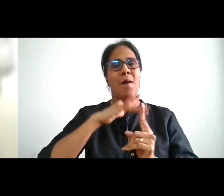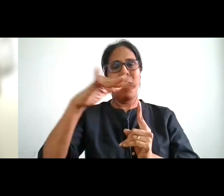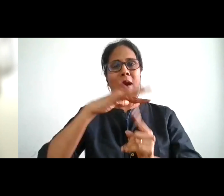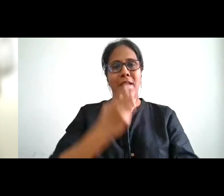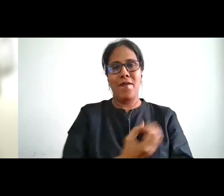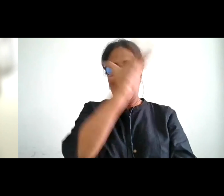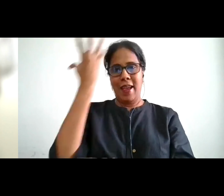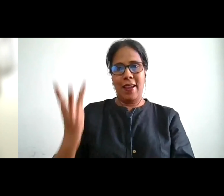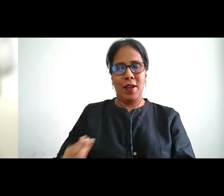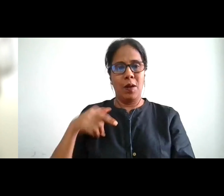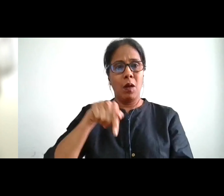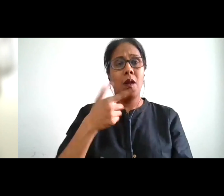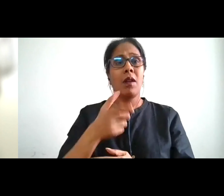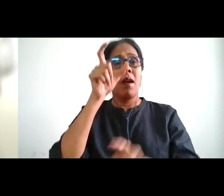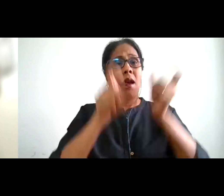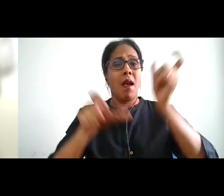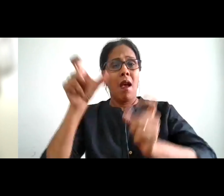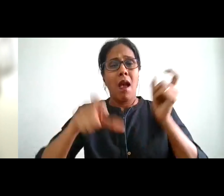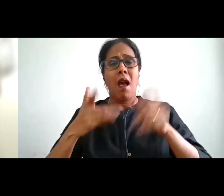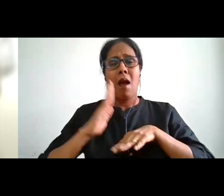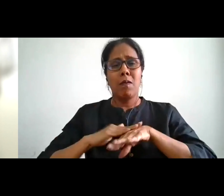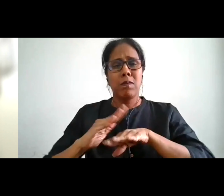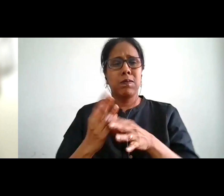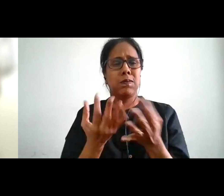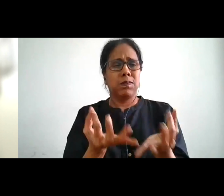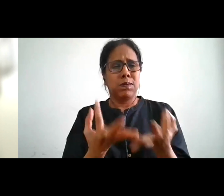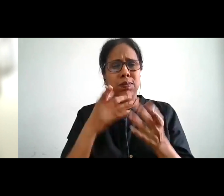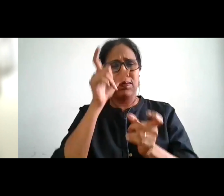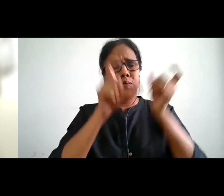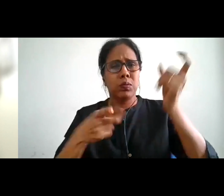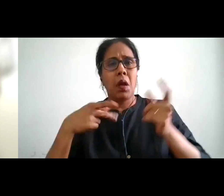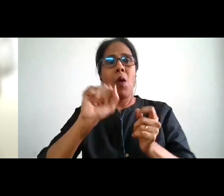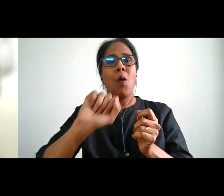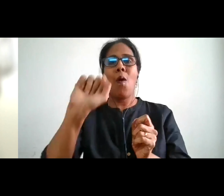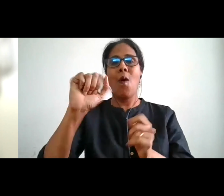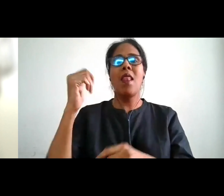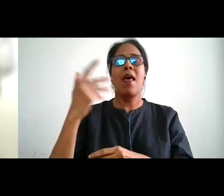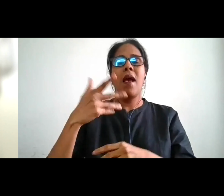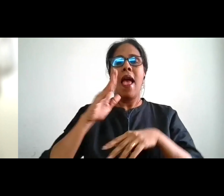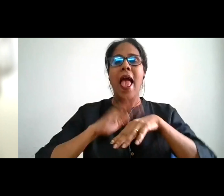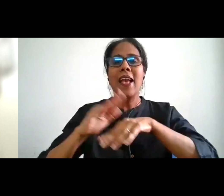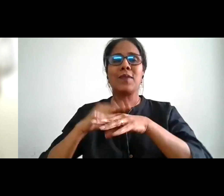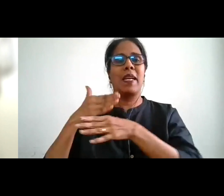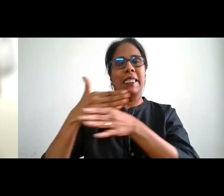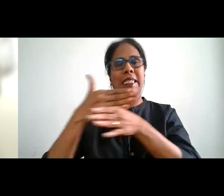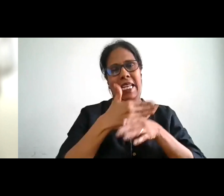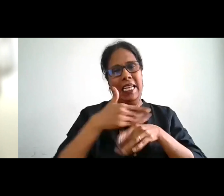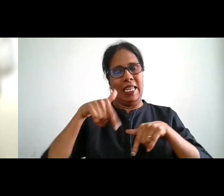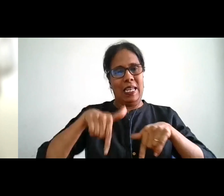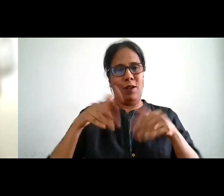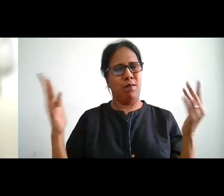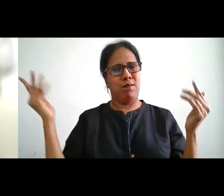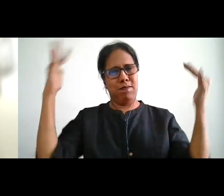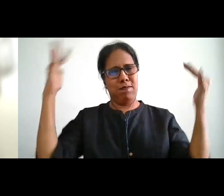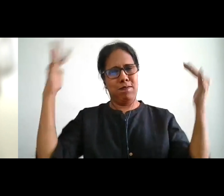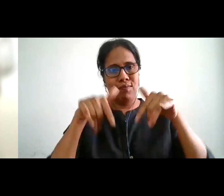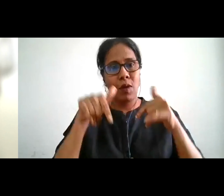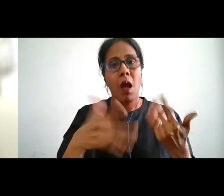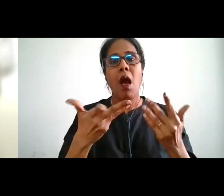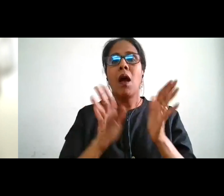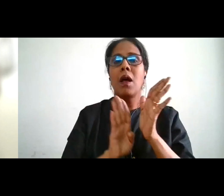when experts from around the world can gather and share their experiences for the betterment of the growing and developing ecosystem.